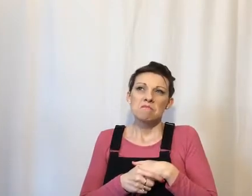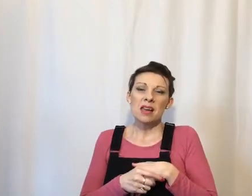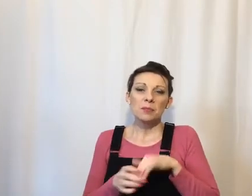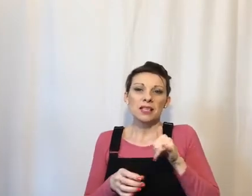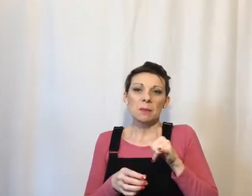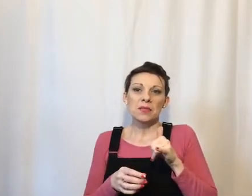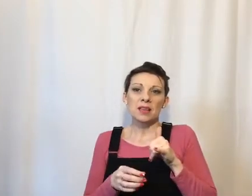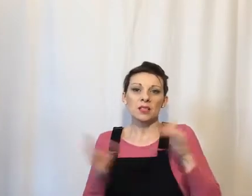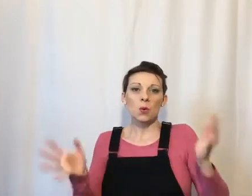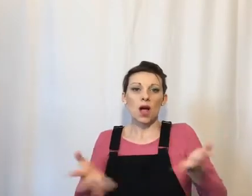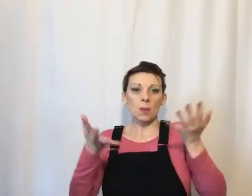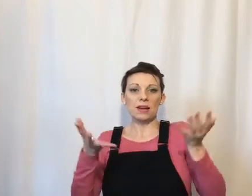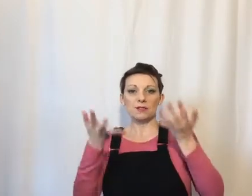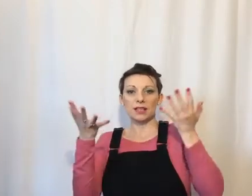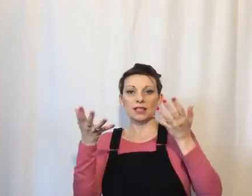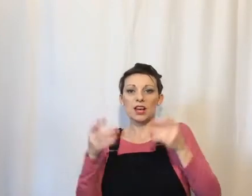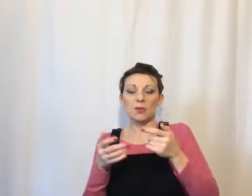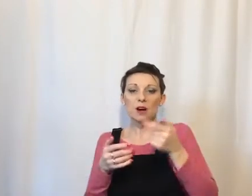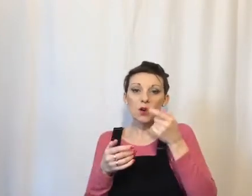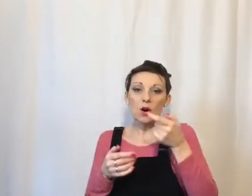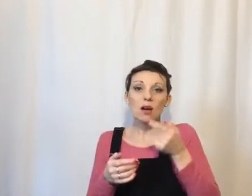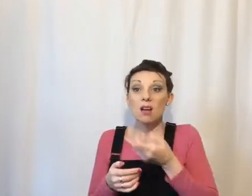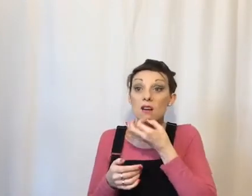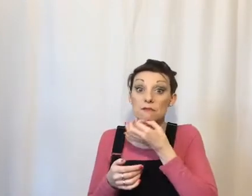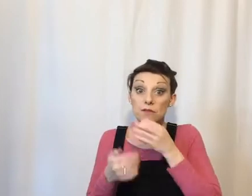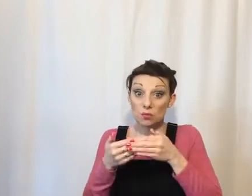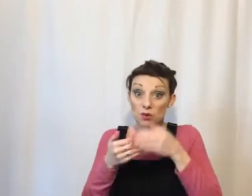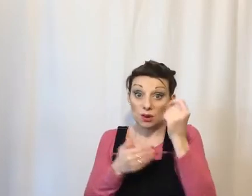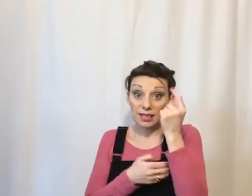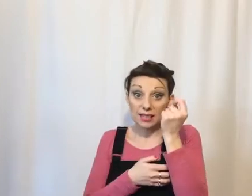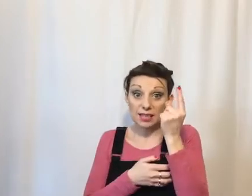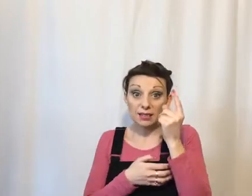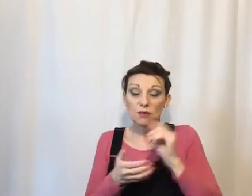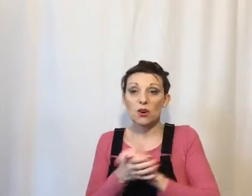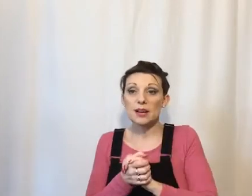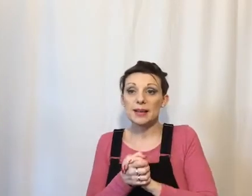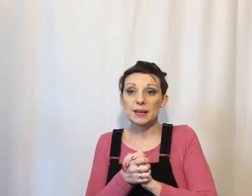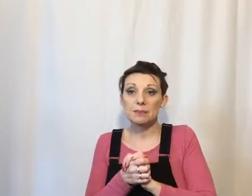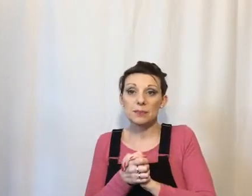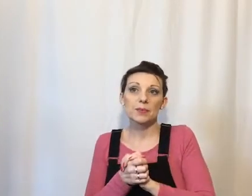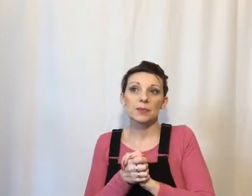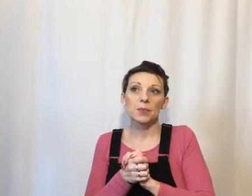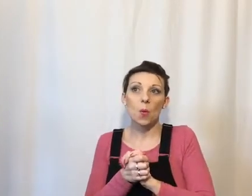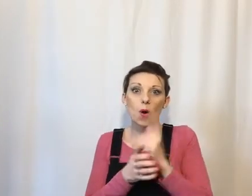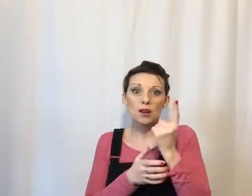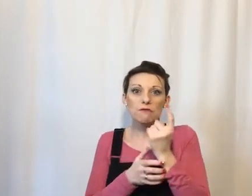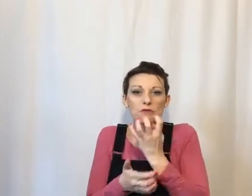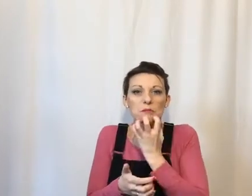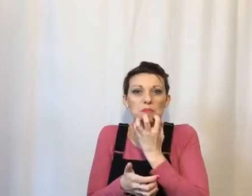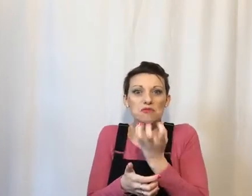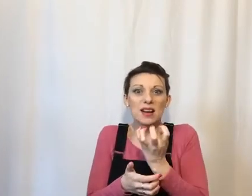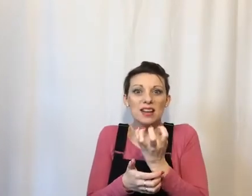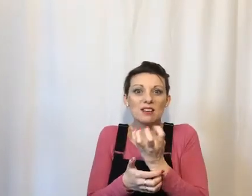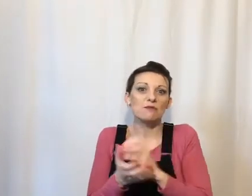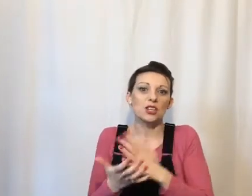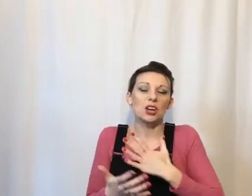maybe something that's quite uplifting. So I've got a few more ideas. I've got one from Brave, which I